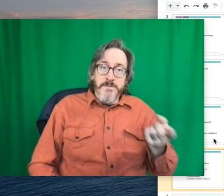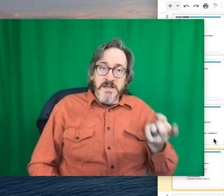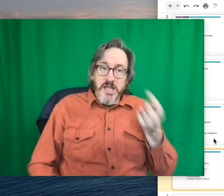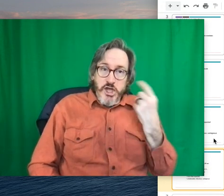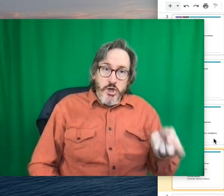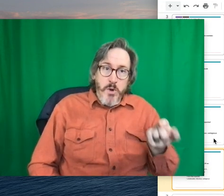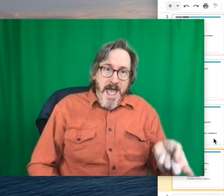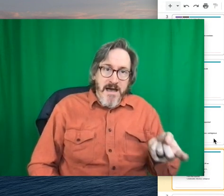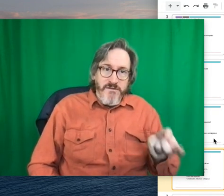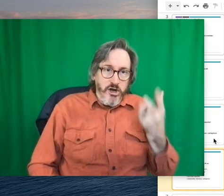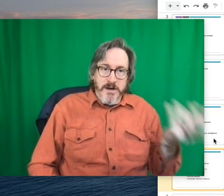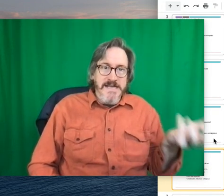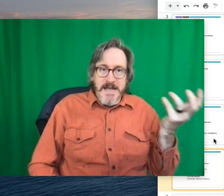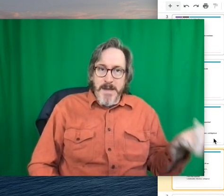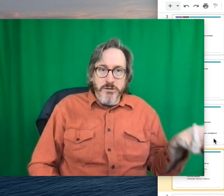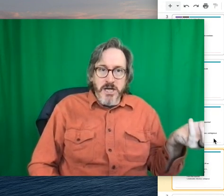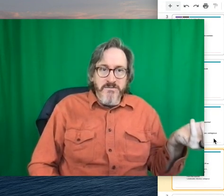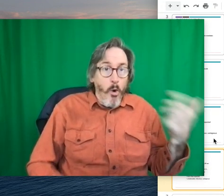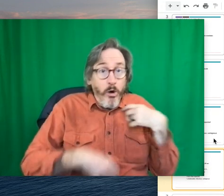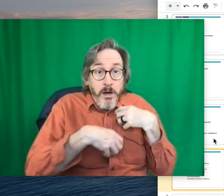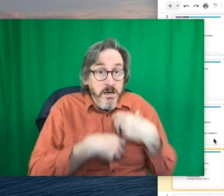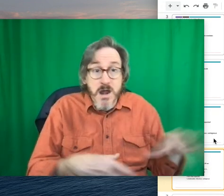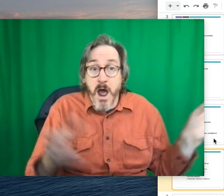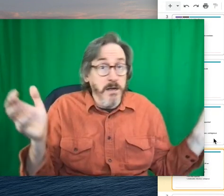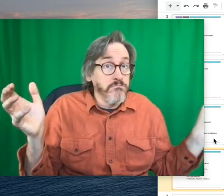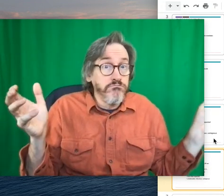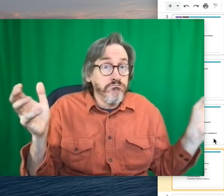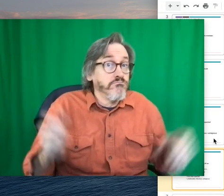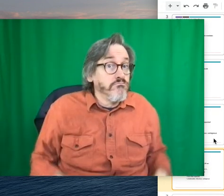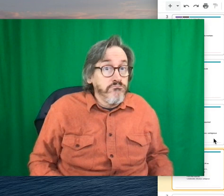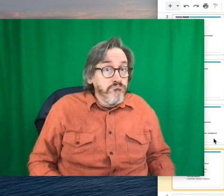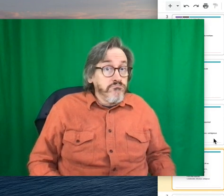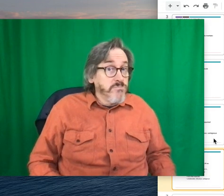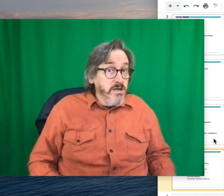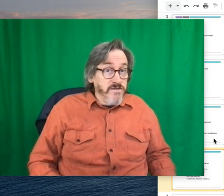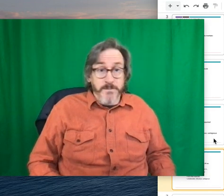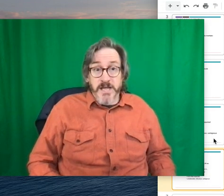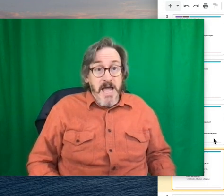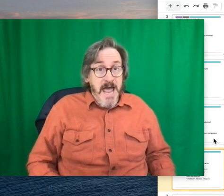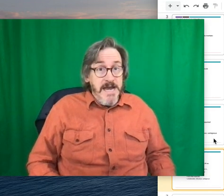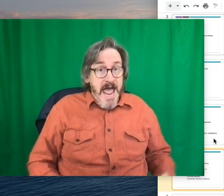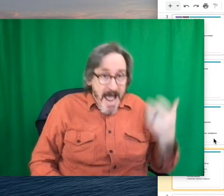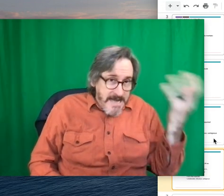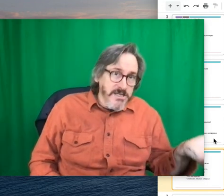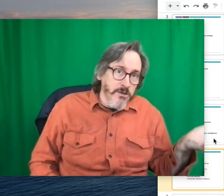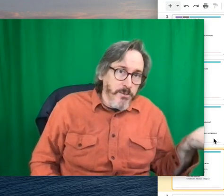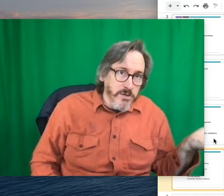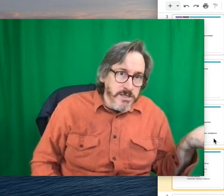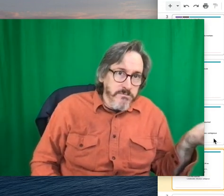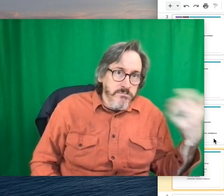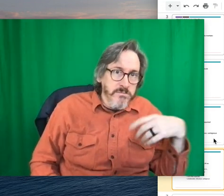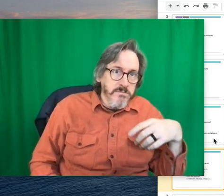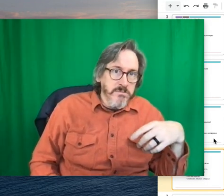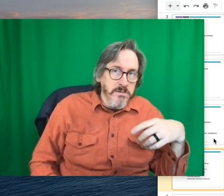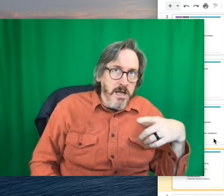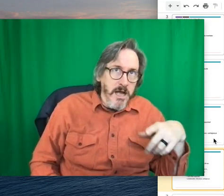Think of something that you have a crazy amount of or none of something. And ask the other